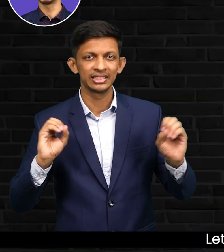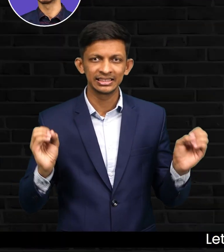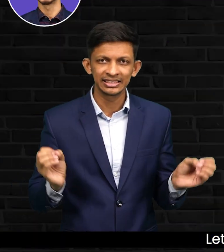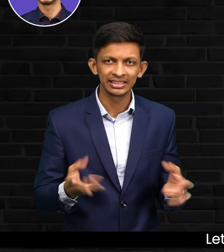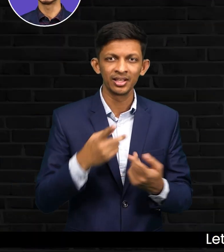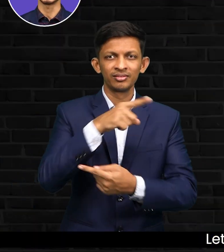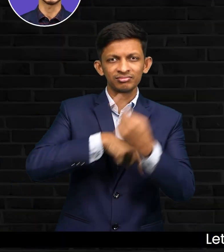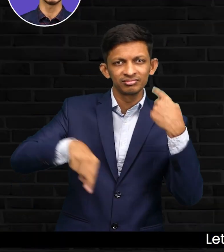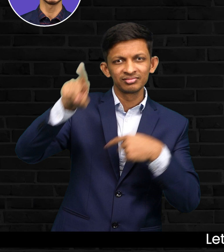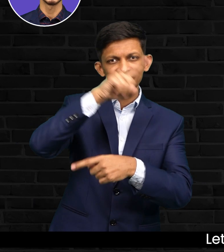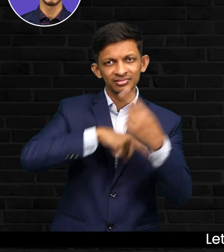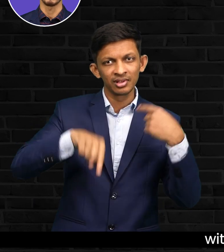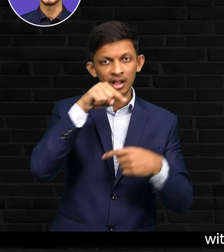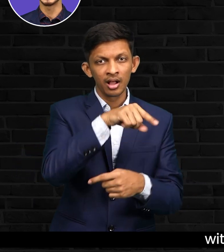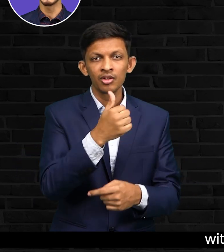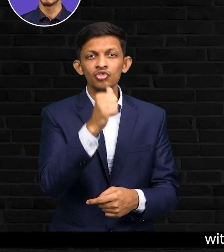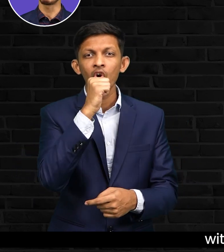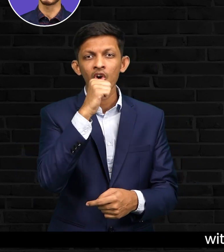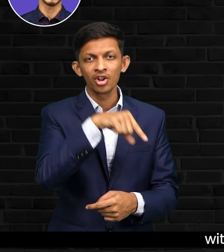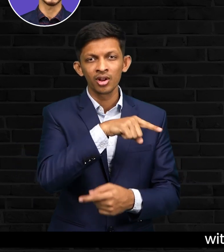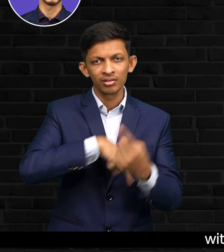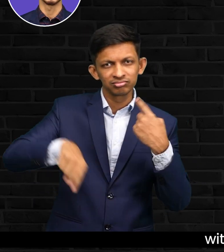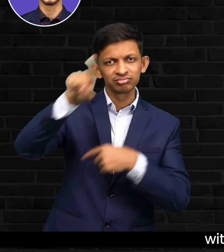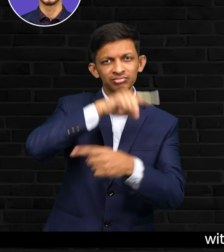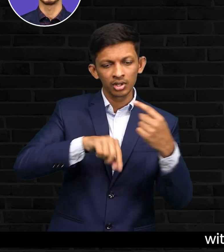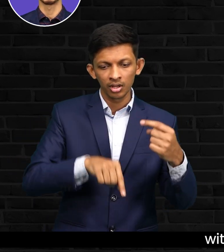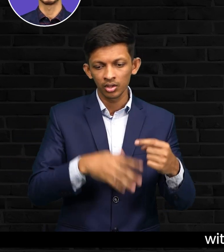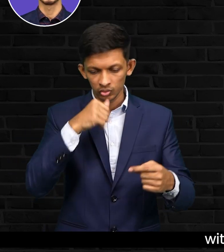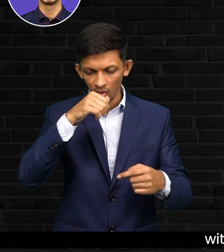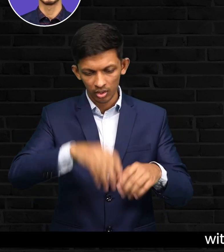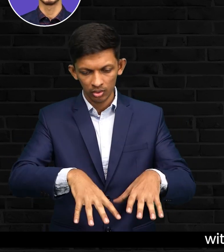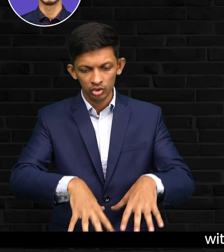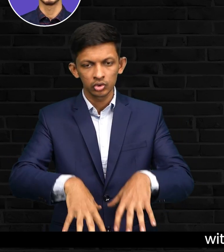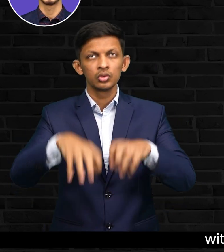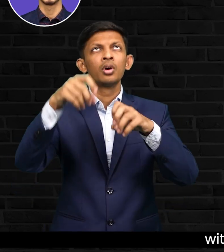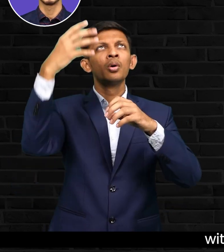Let's start the cycles with the water cycle.